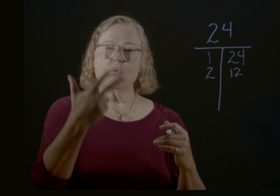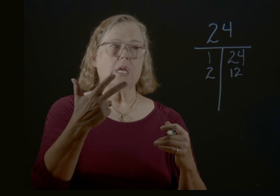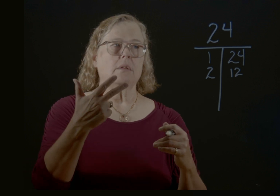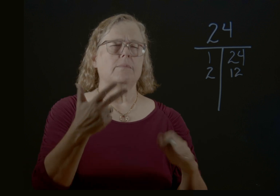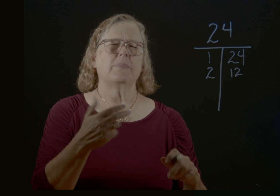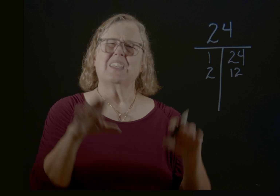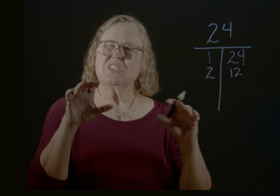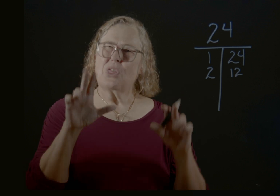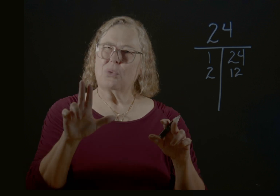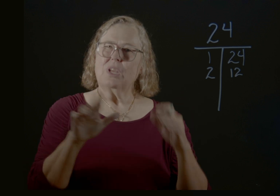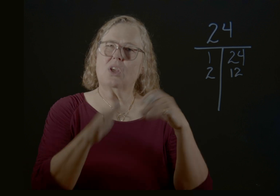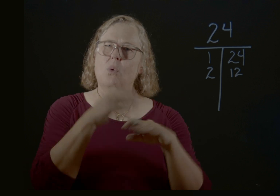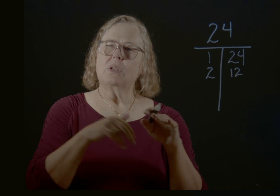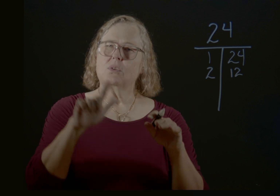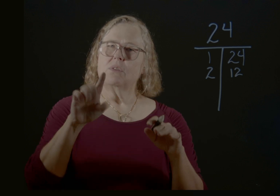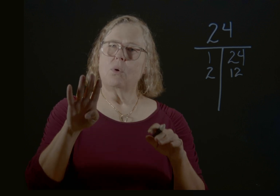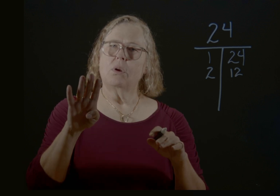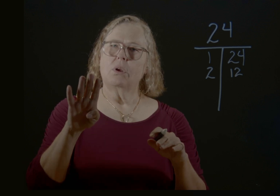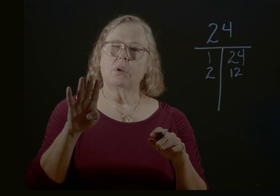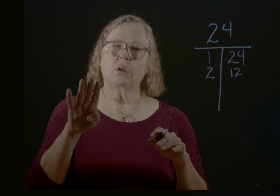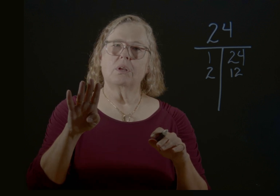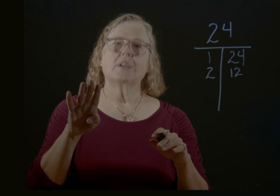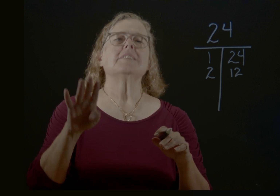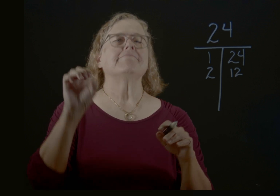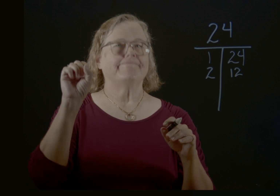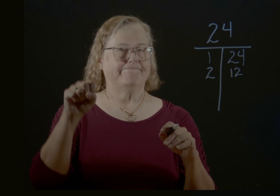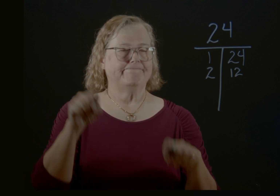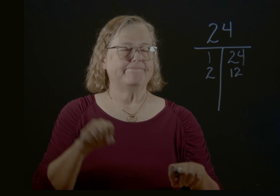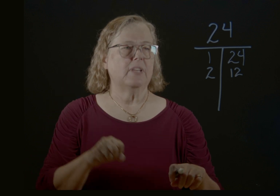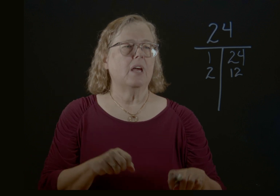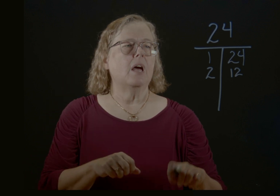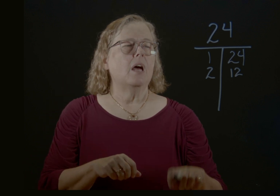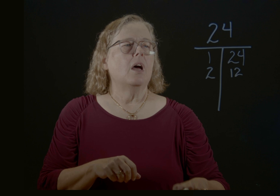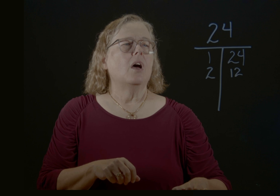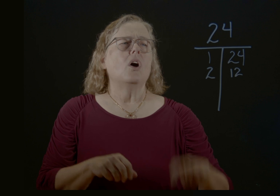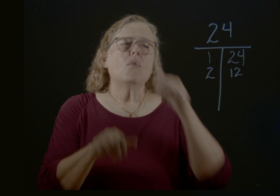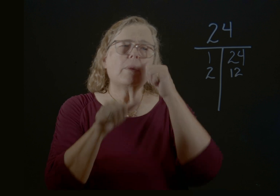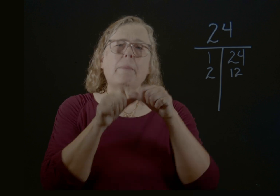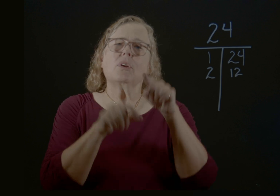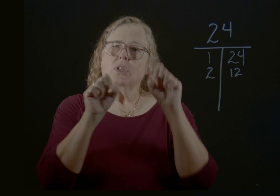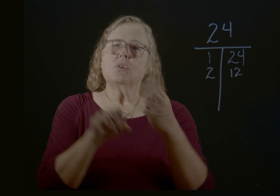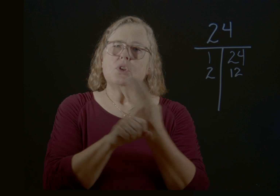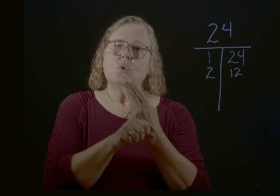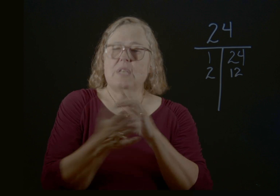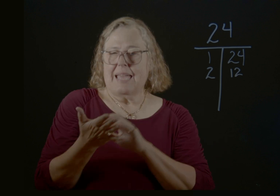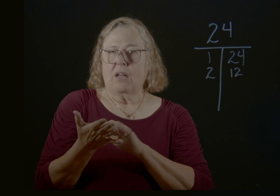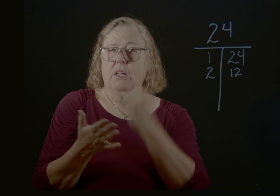Let's try the next one. 3. Does 3 go into 24? Yes, it does. Remember, you can use a calculator if you need